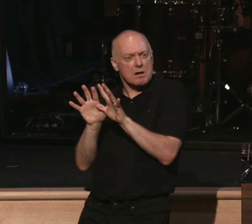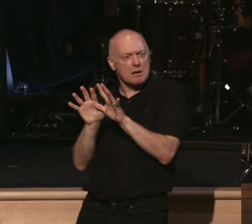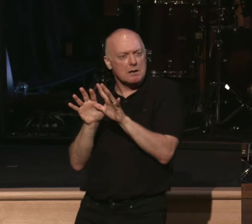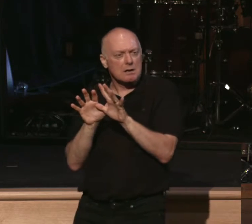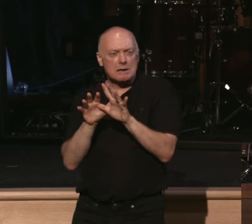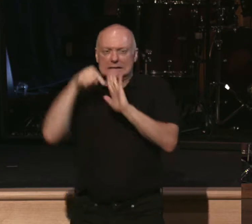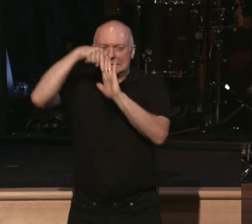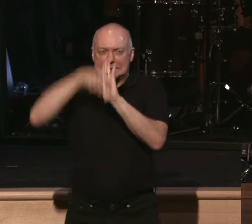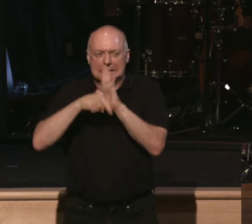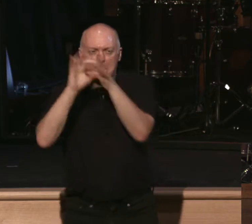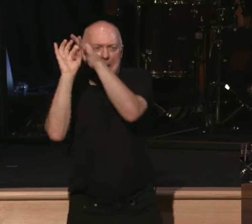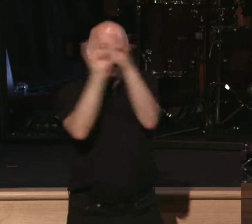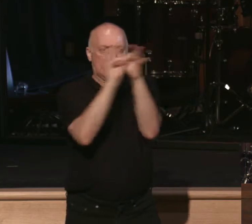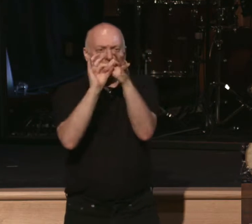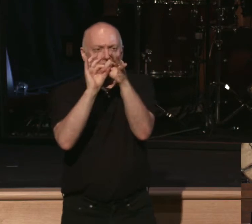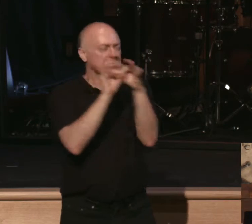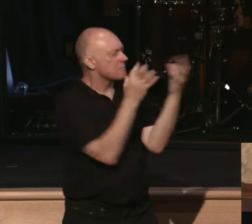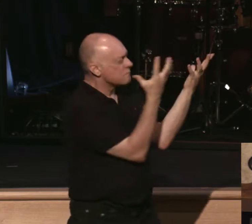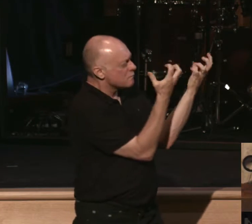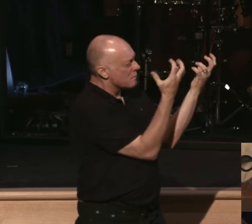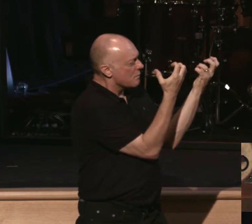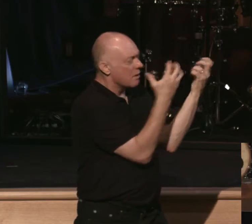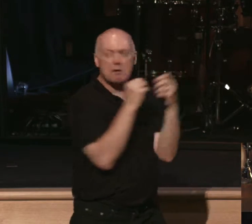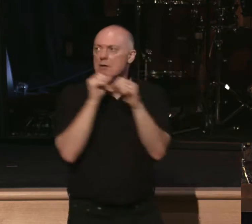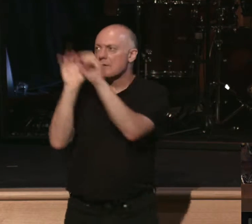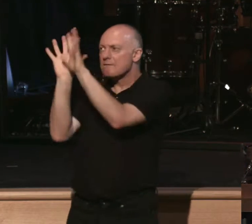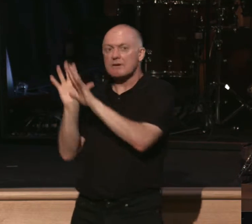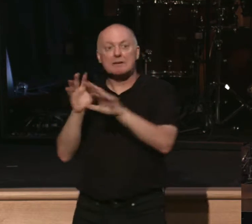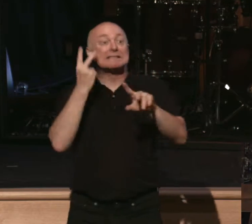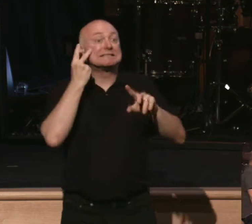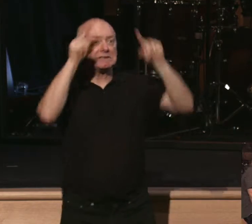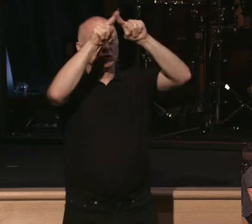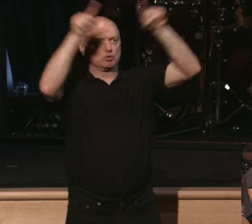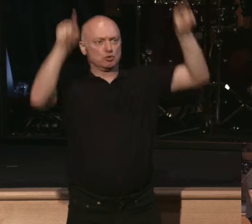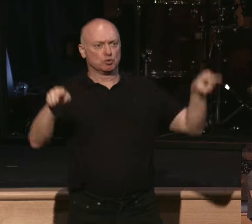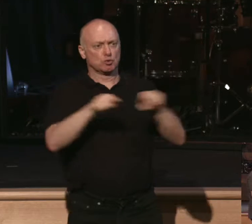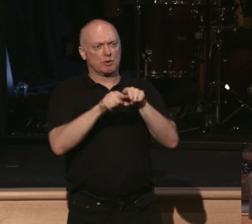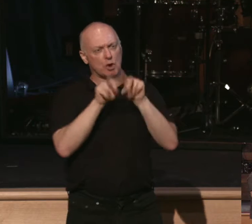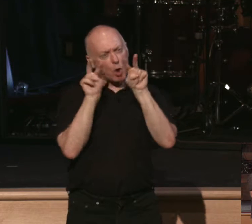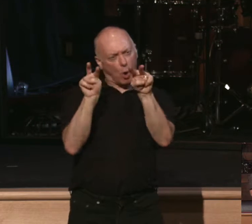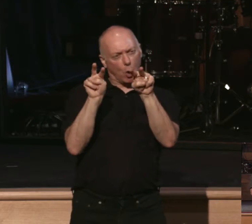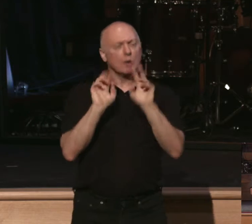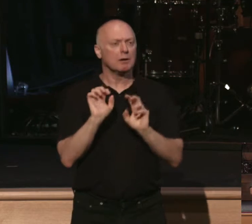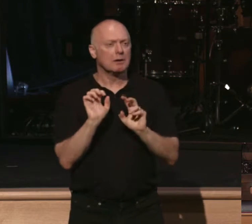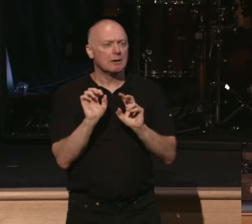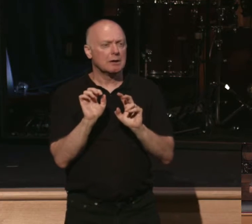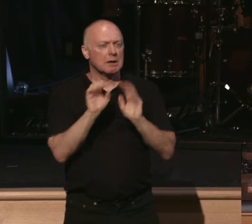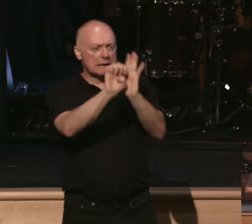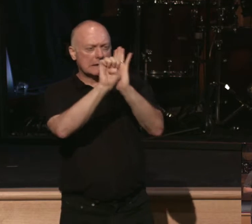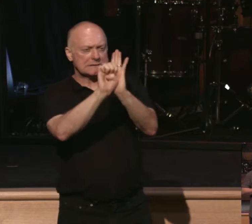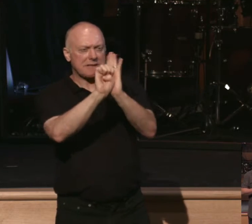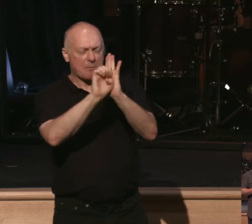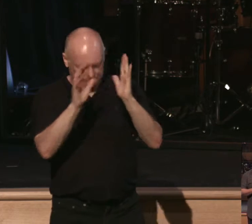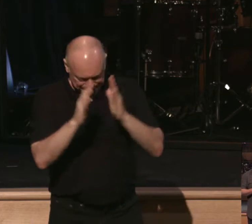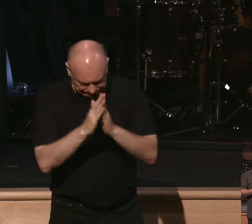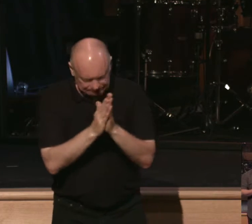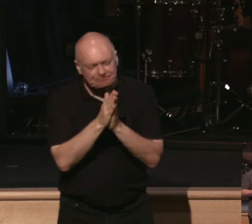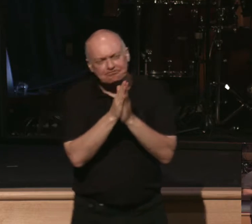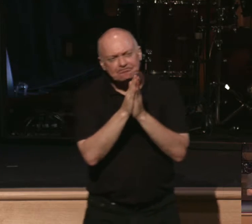connection between lust and fear. So let's have a look at that up on the screen. For example,